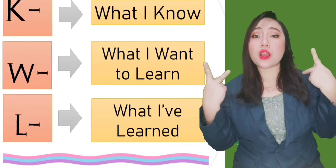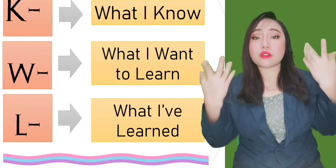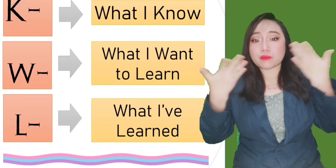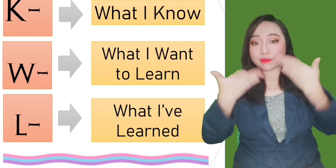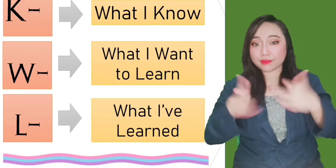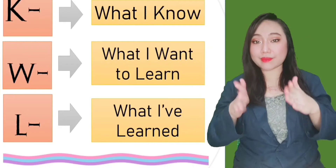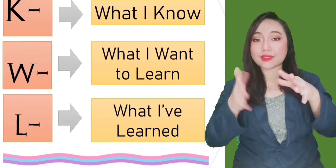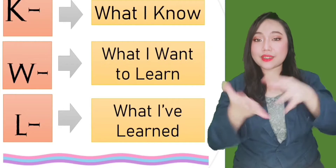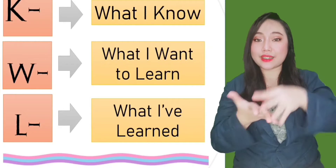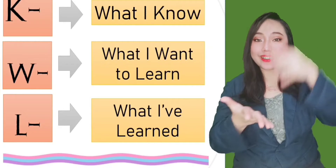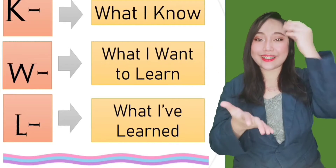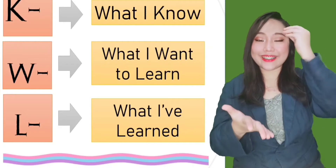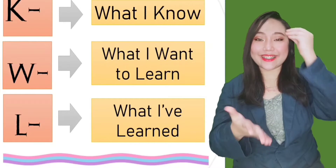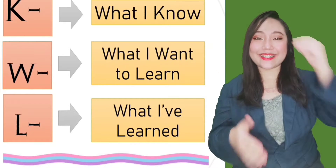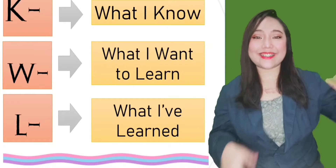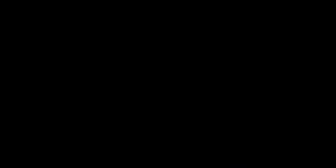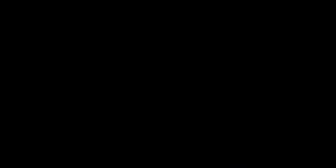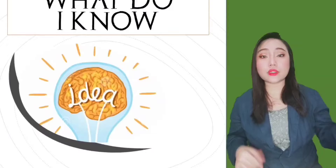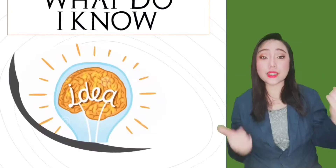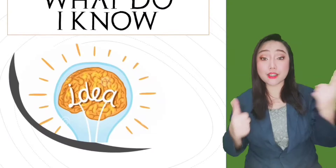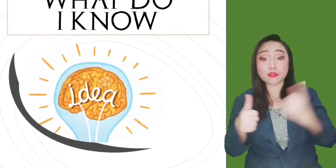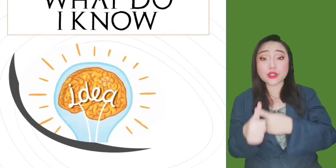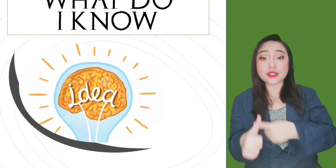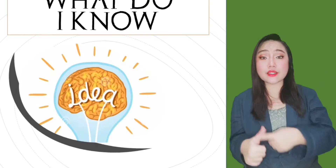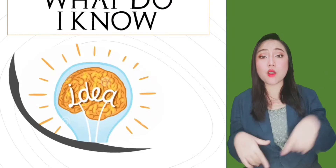what you have learned.